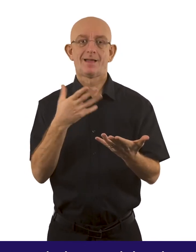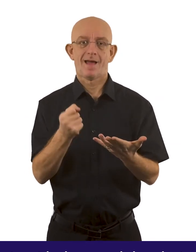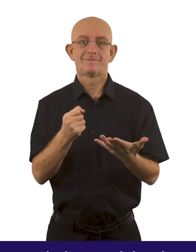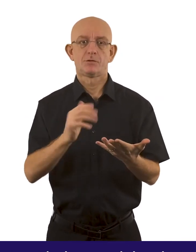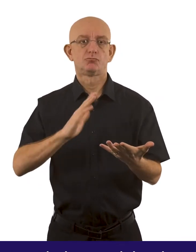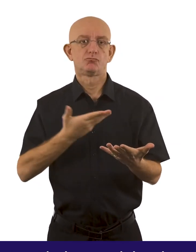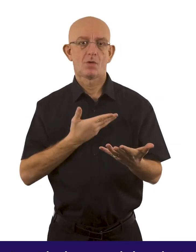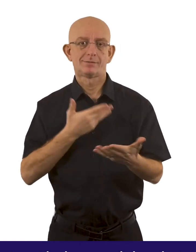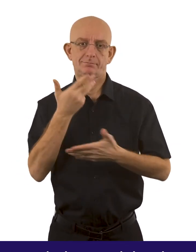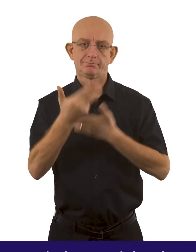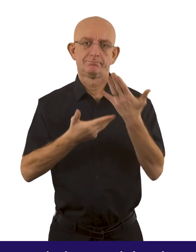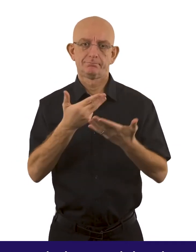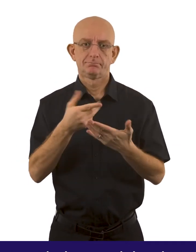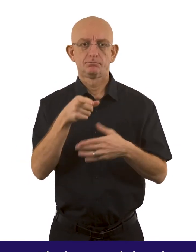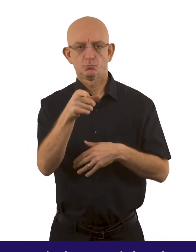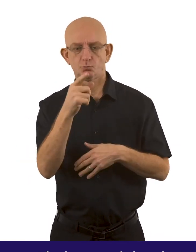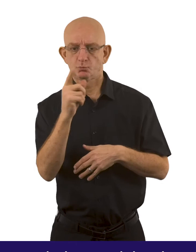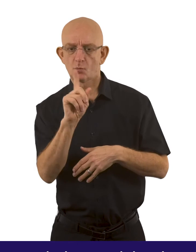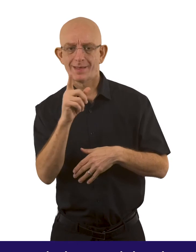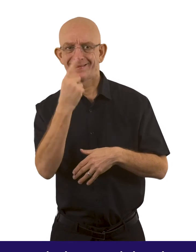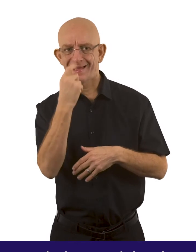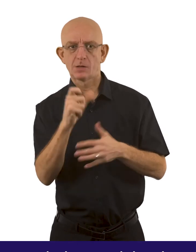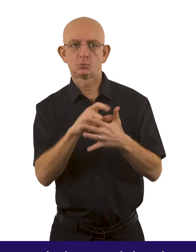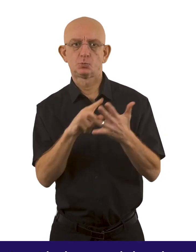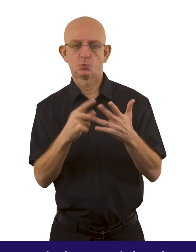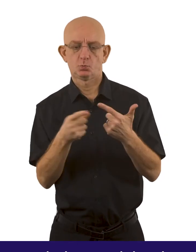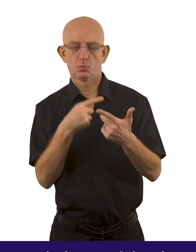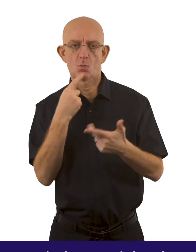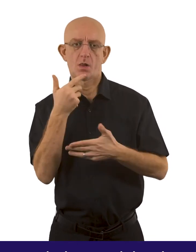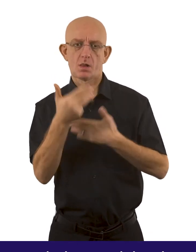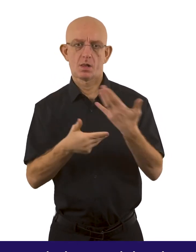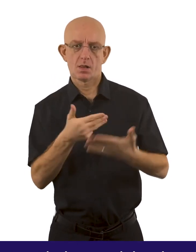The rights set out below explain what you can do.